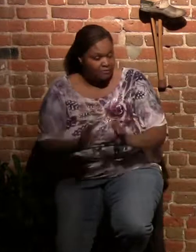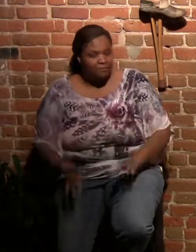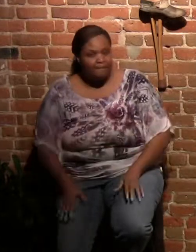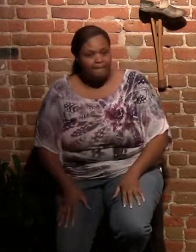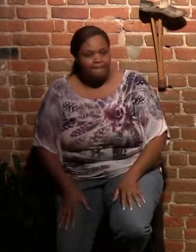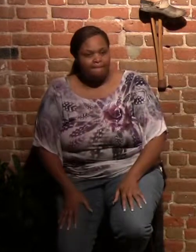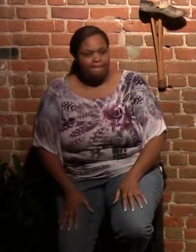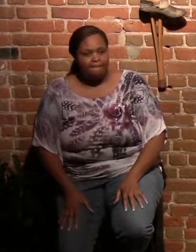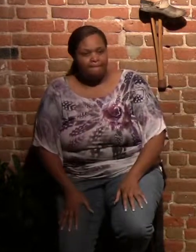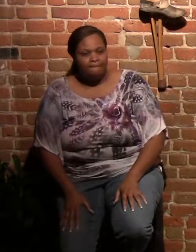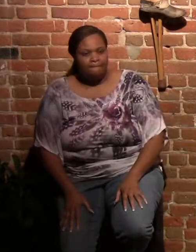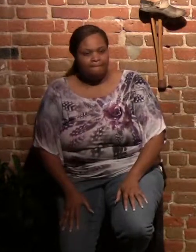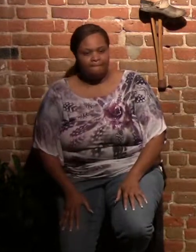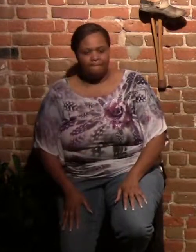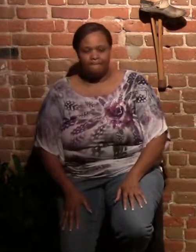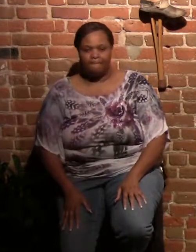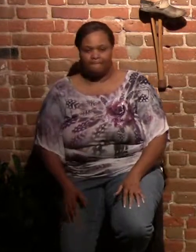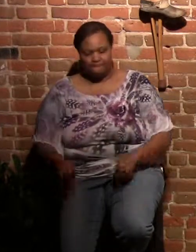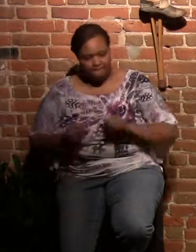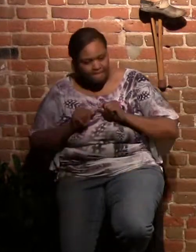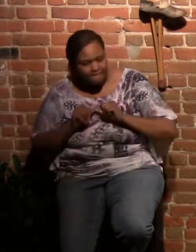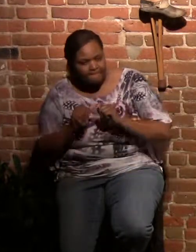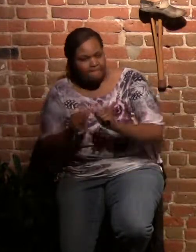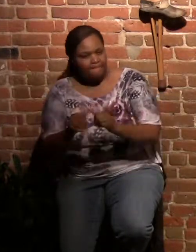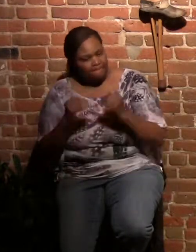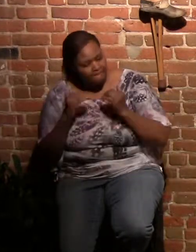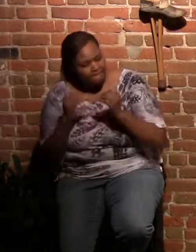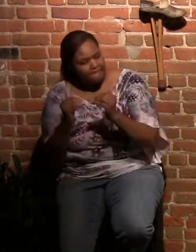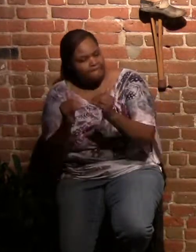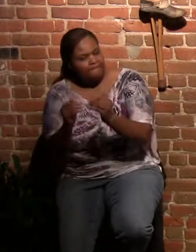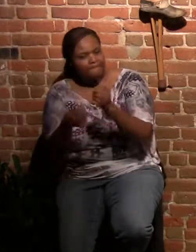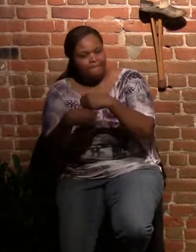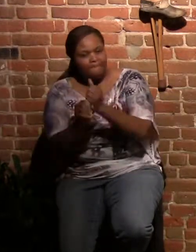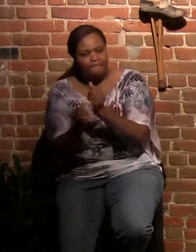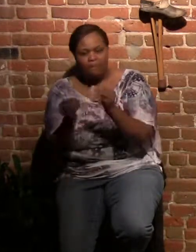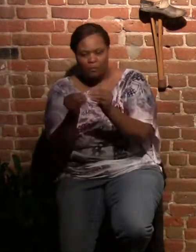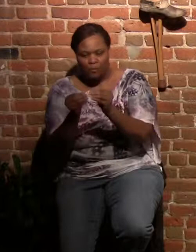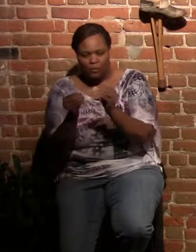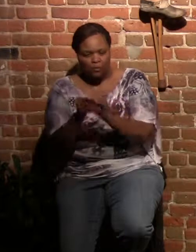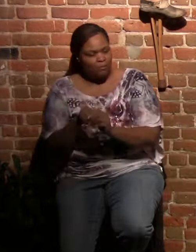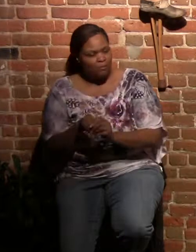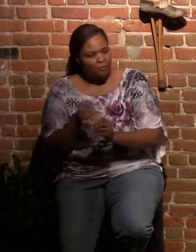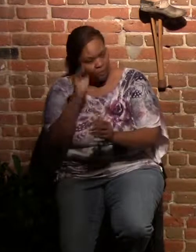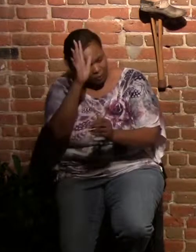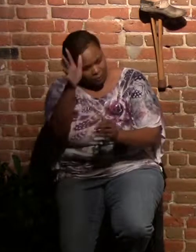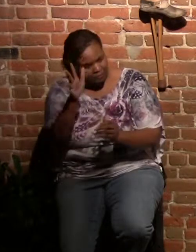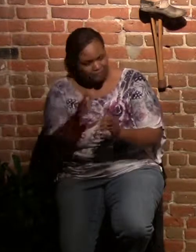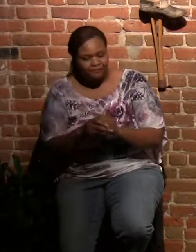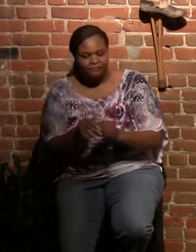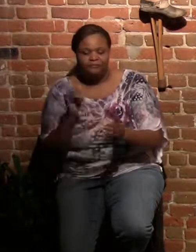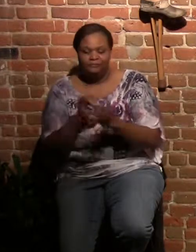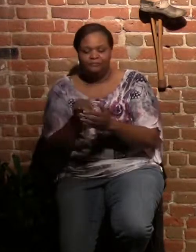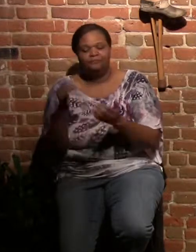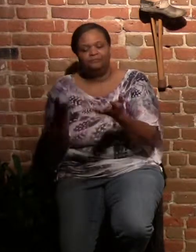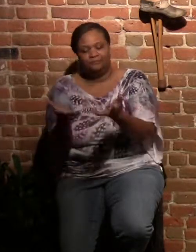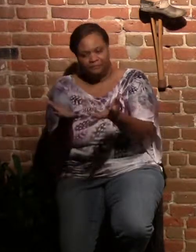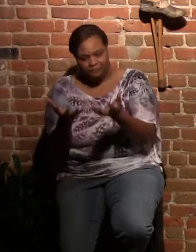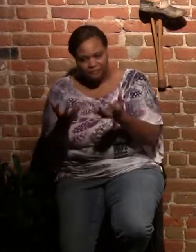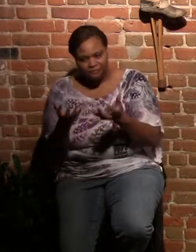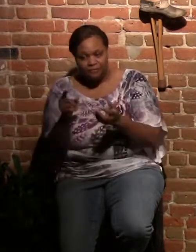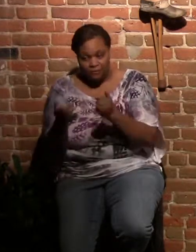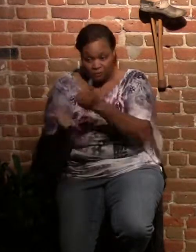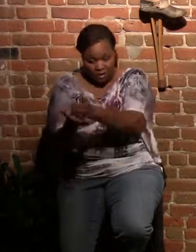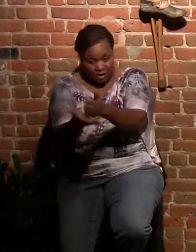and pushes us forward. Makes us be even more innovative and creative. So that's what we invite you to do. You're